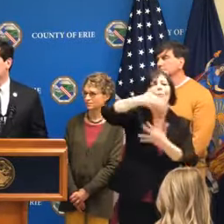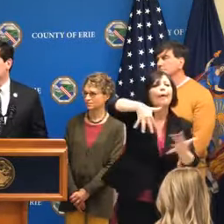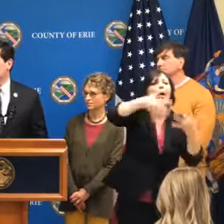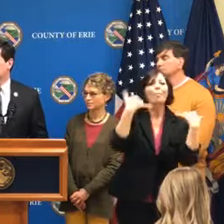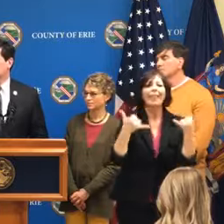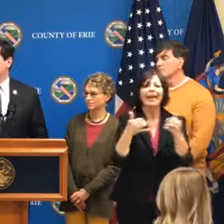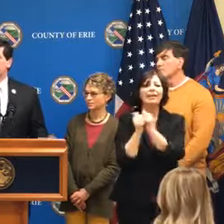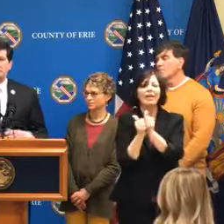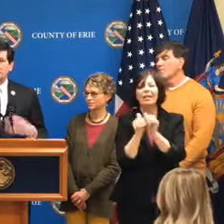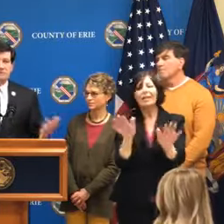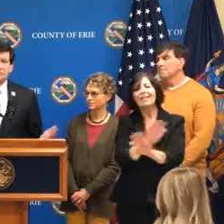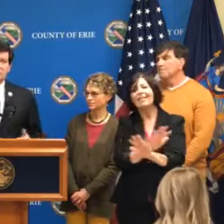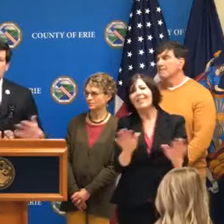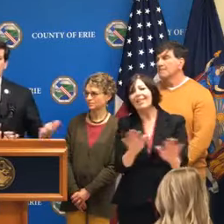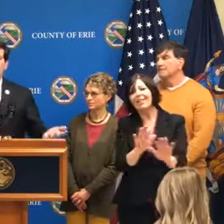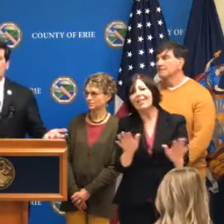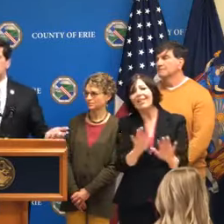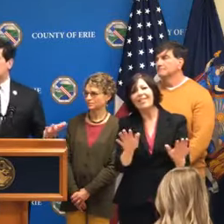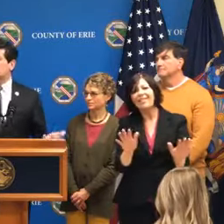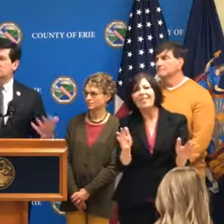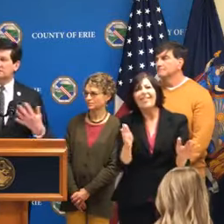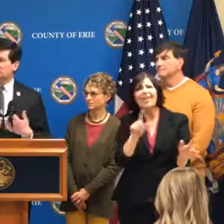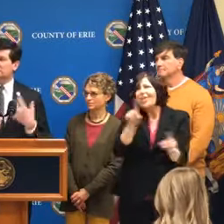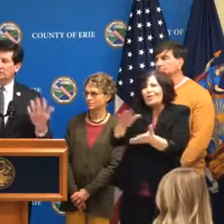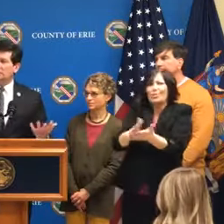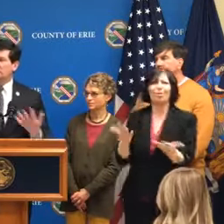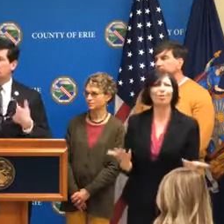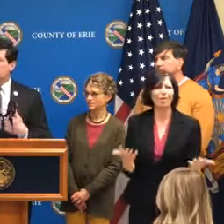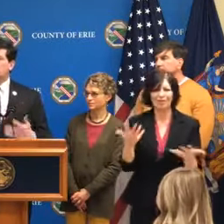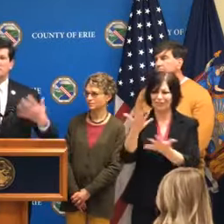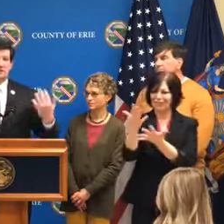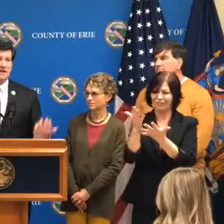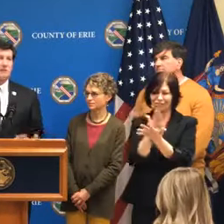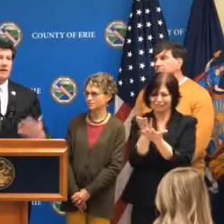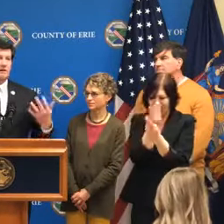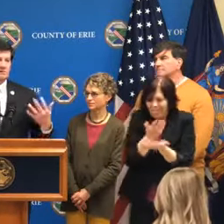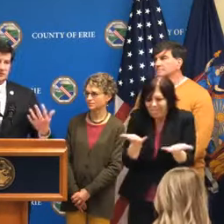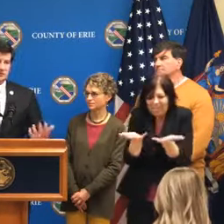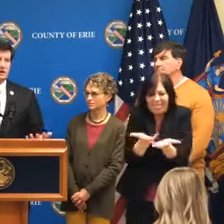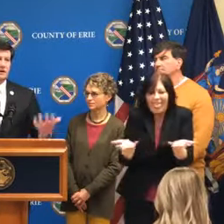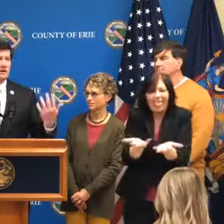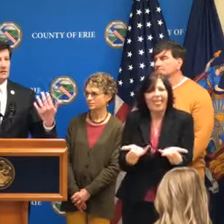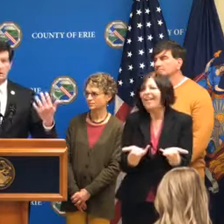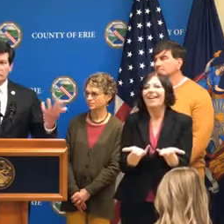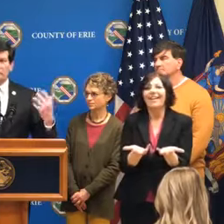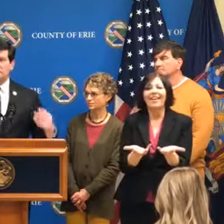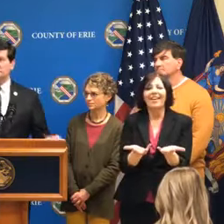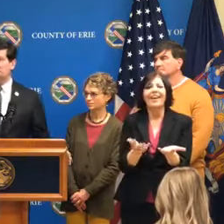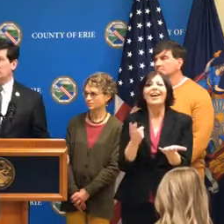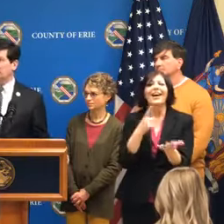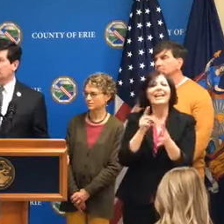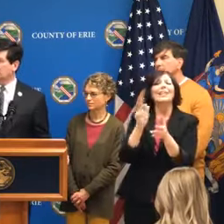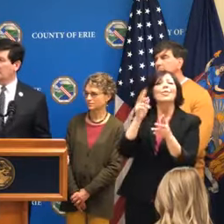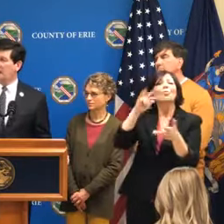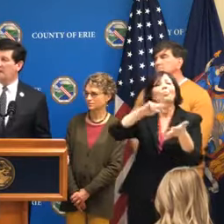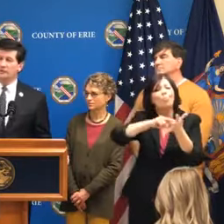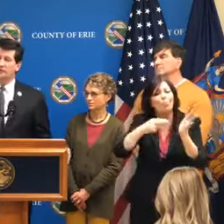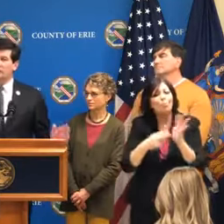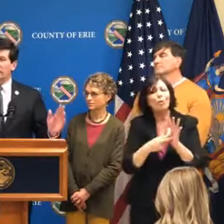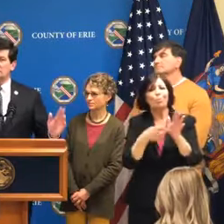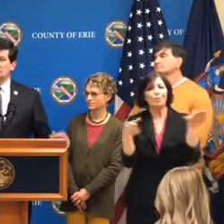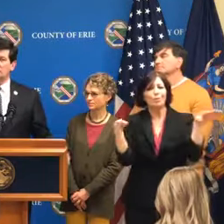house. You might as well be in school because they're sharing the information. They take it back, or they're sharing whatever viruses might